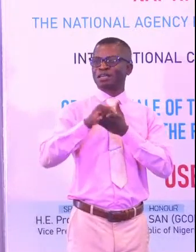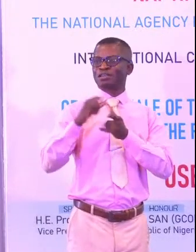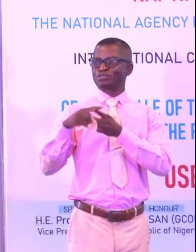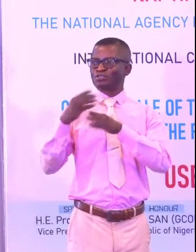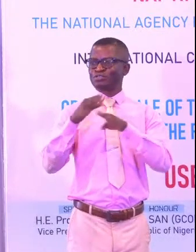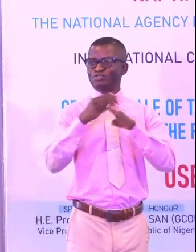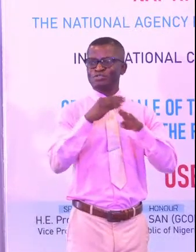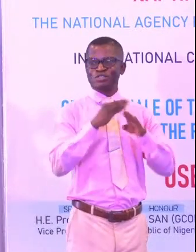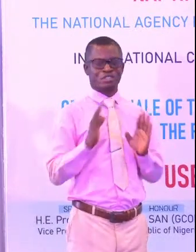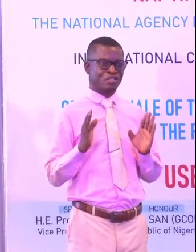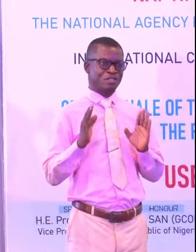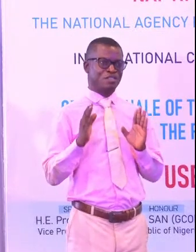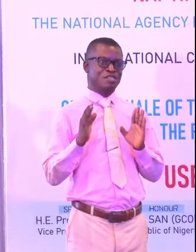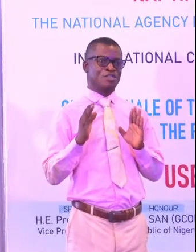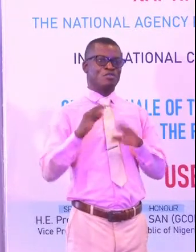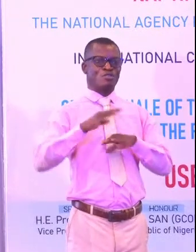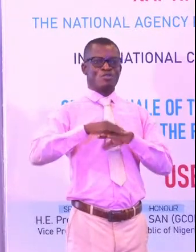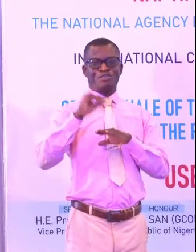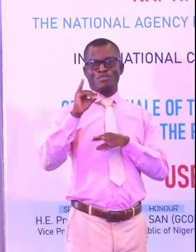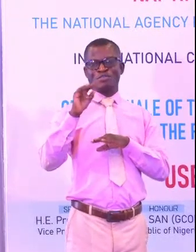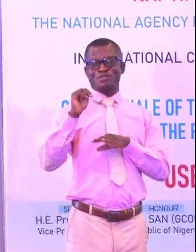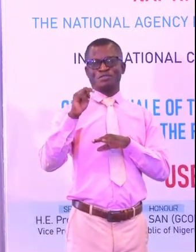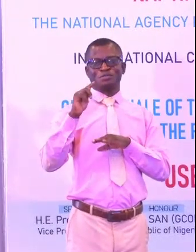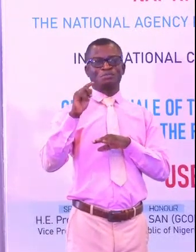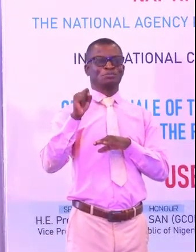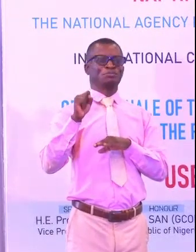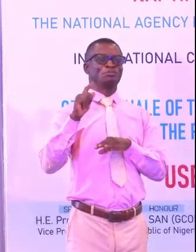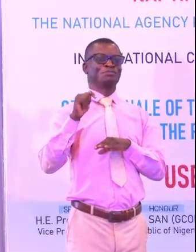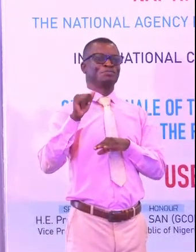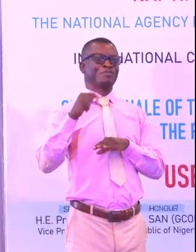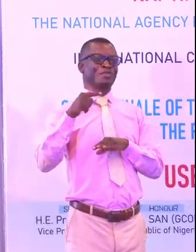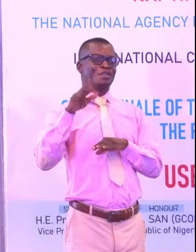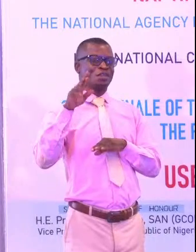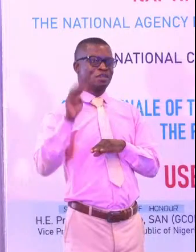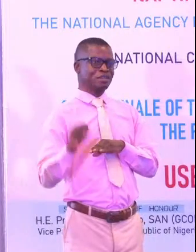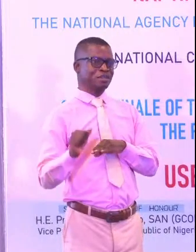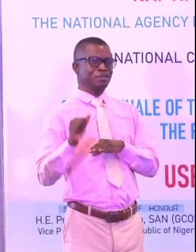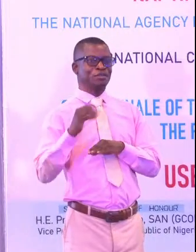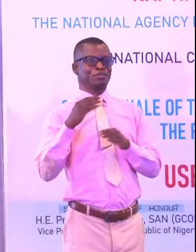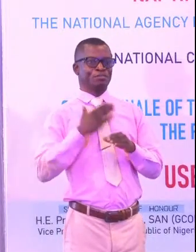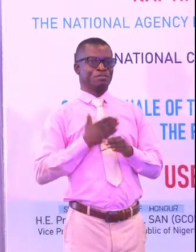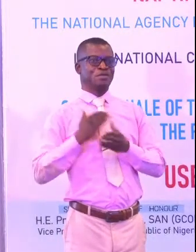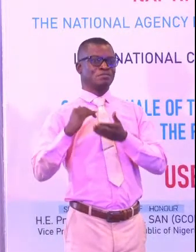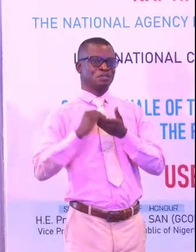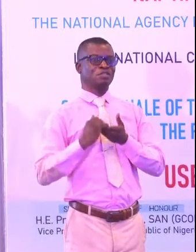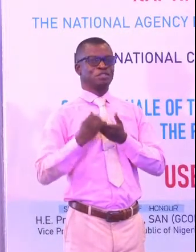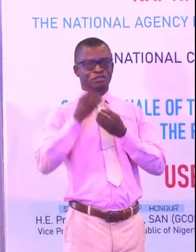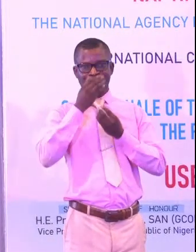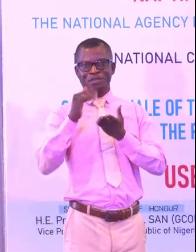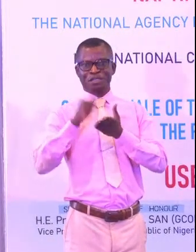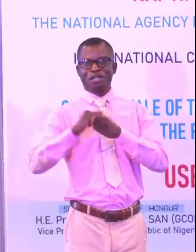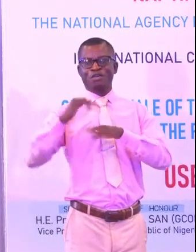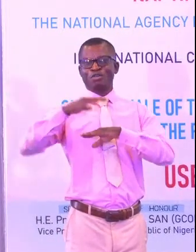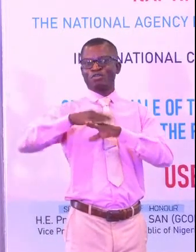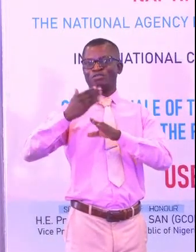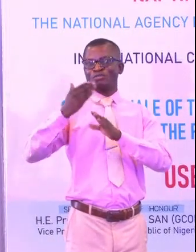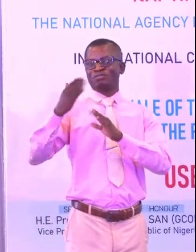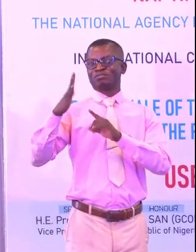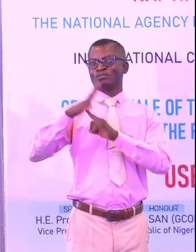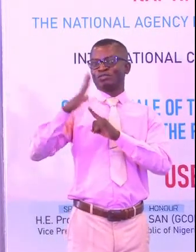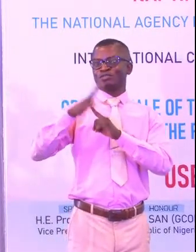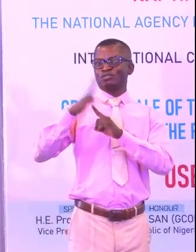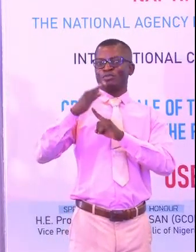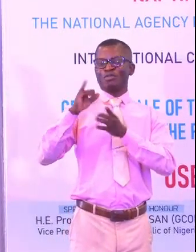I posted it on Instagram. And my colleague just called me now because on top of that banner was also